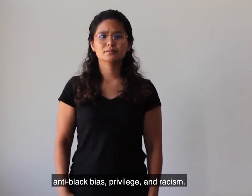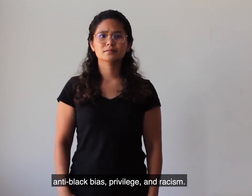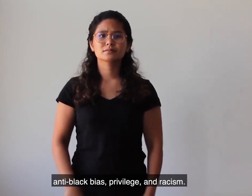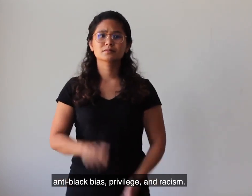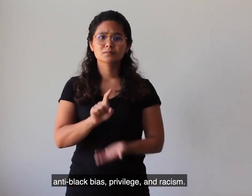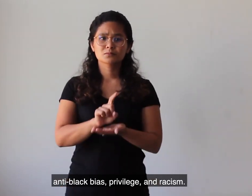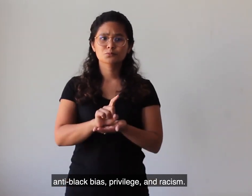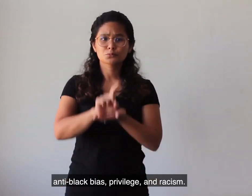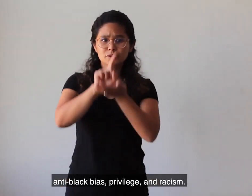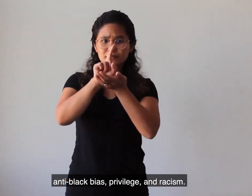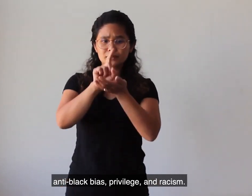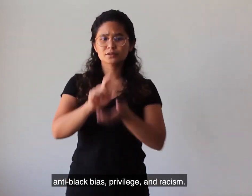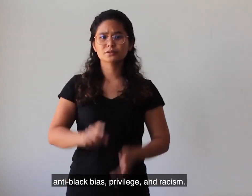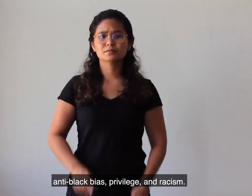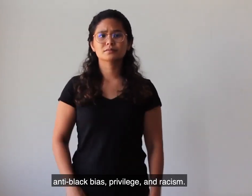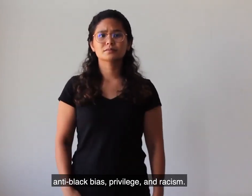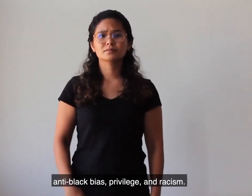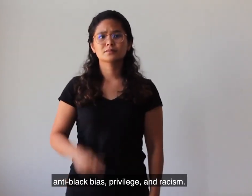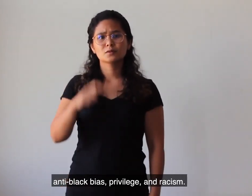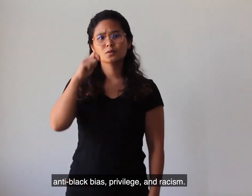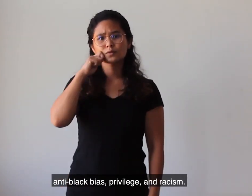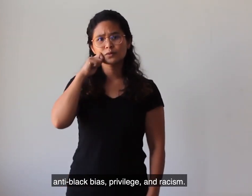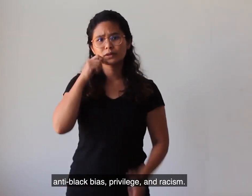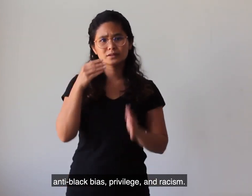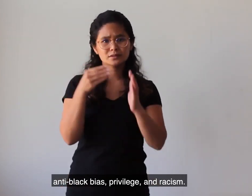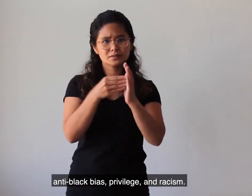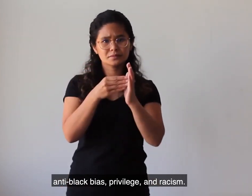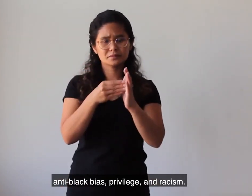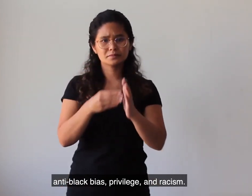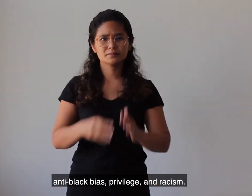privilege, and racism.